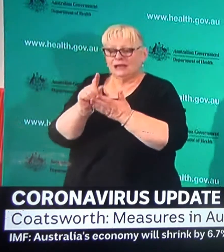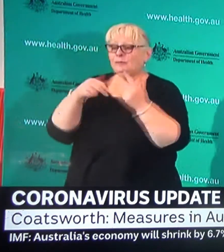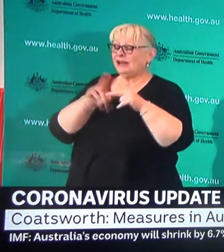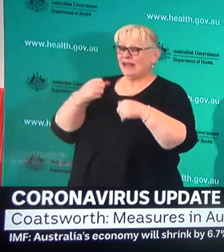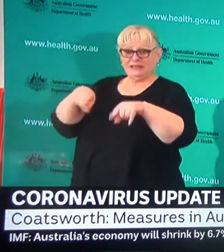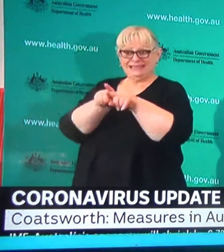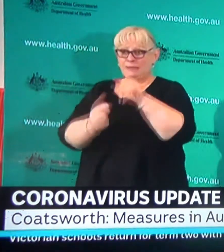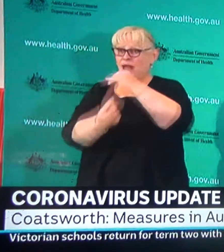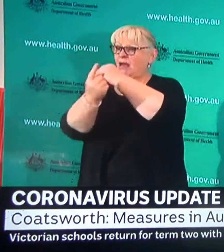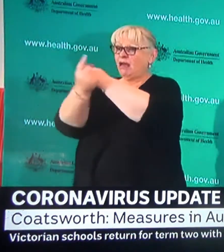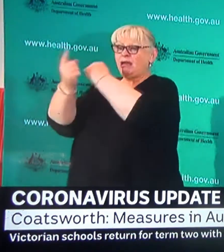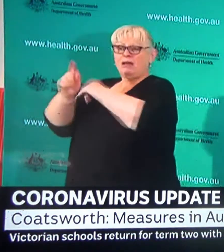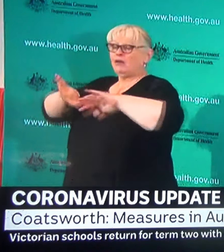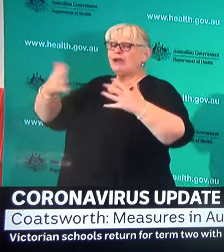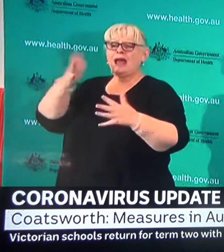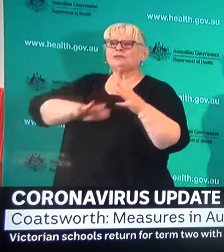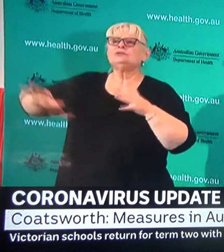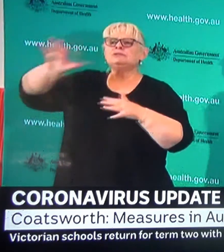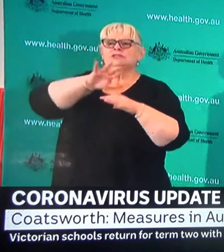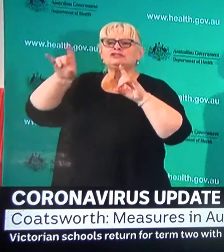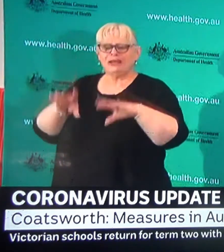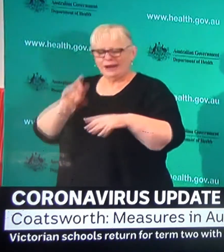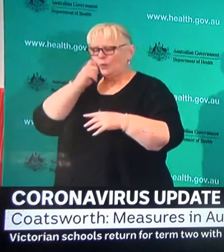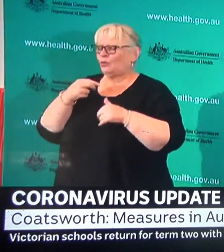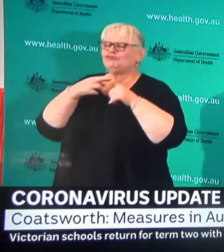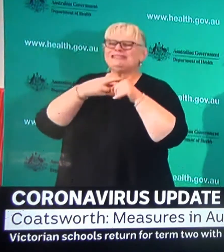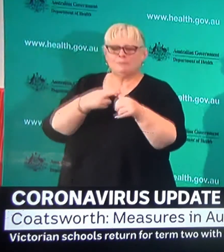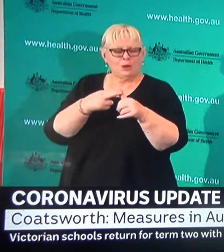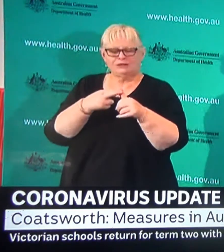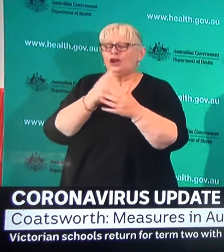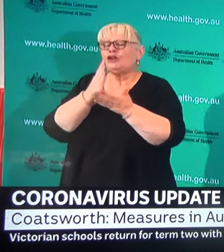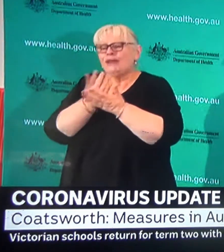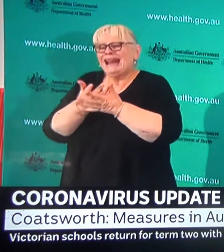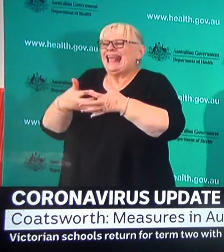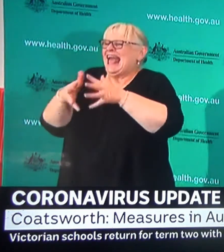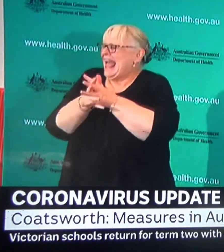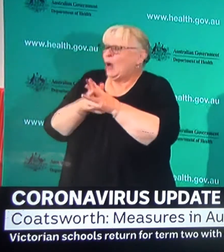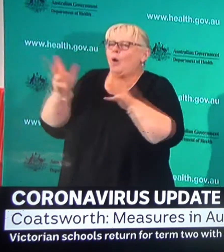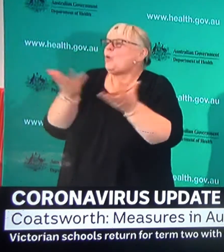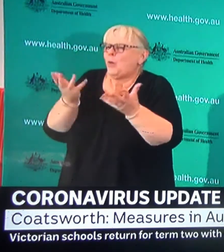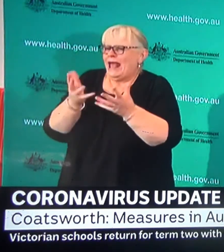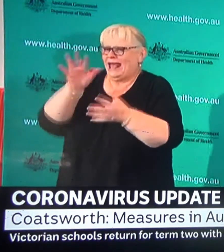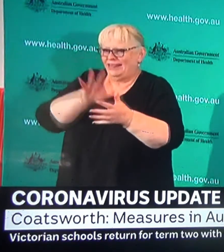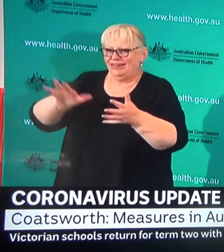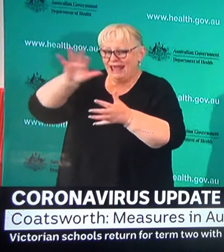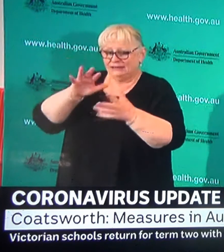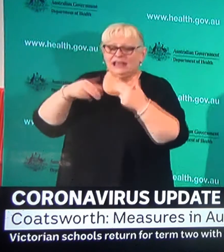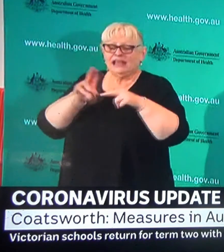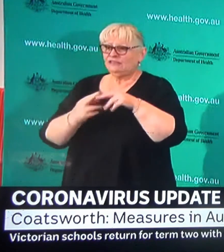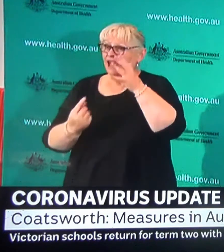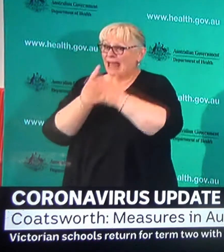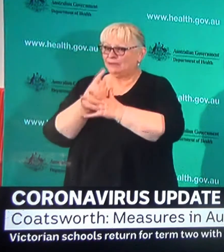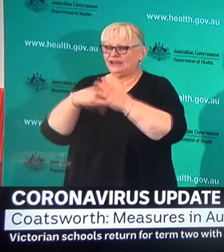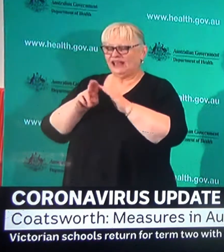in other parts of Australia, the response will be dependent entirely on where that is. Obviously, outbreaks in